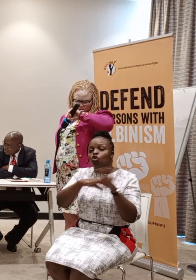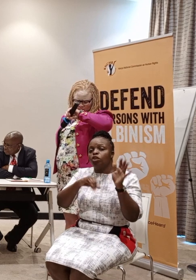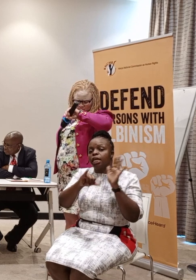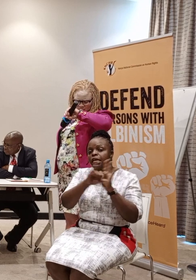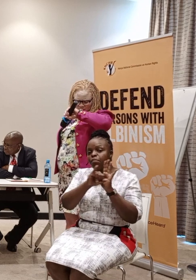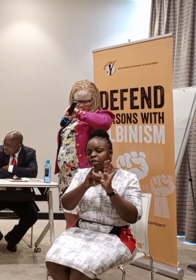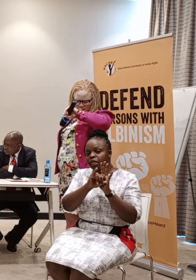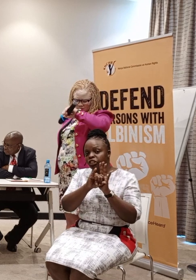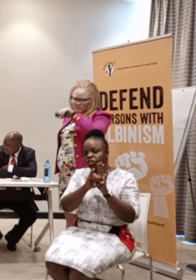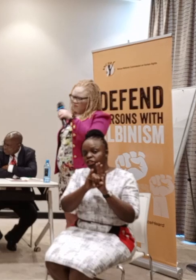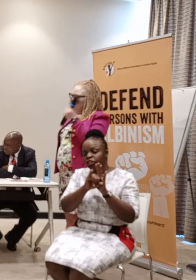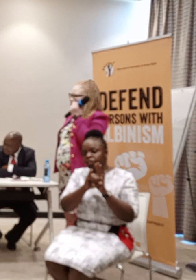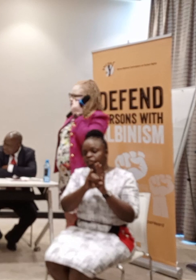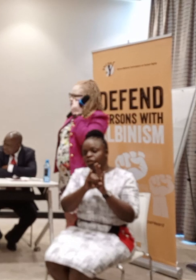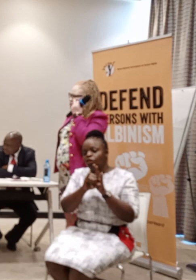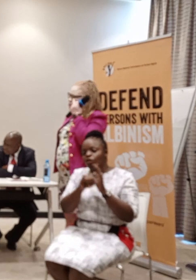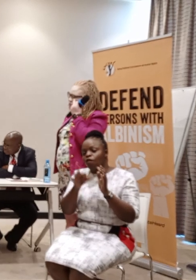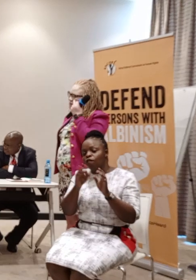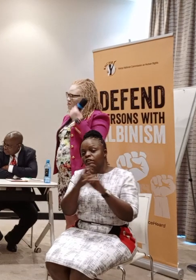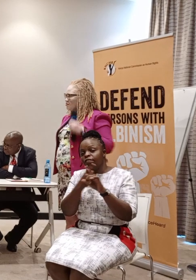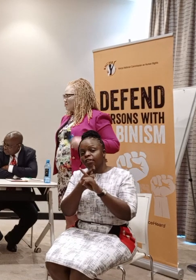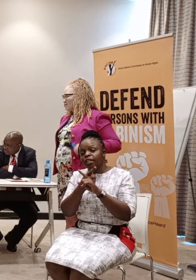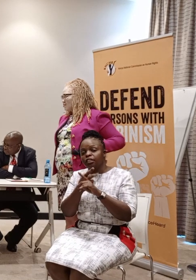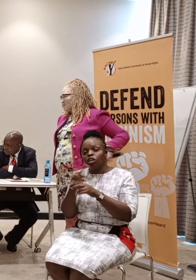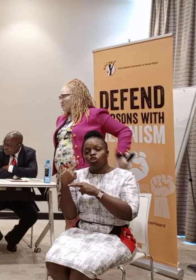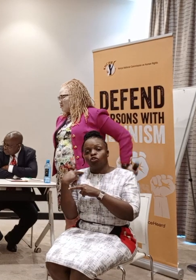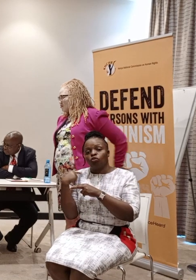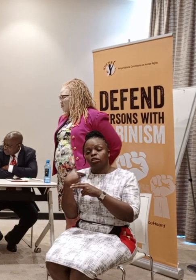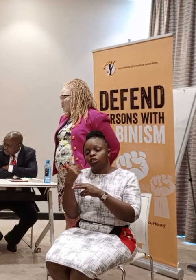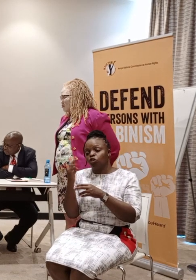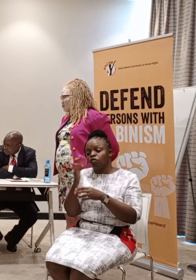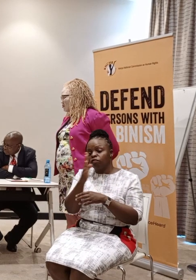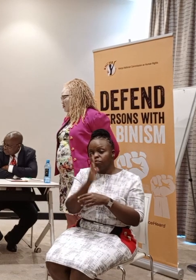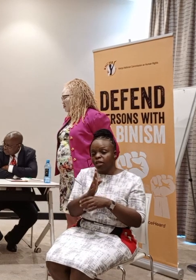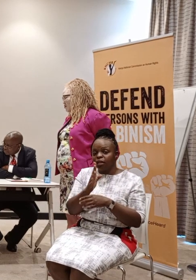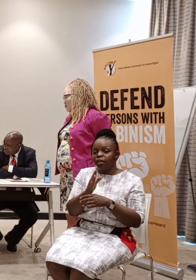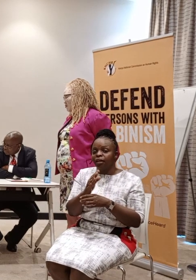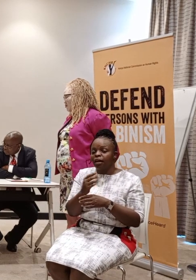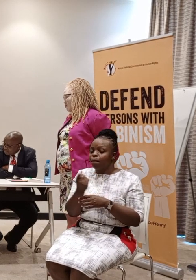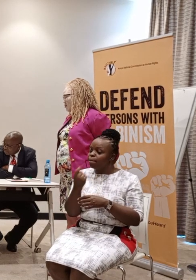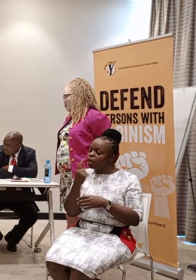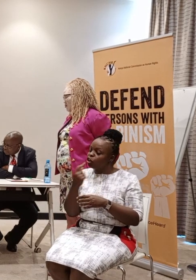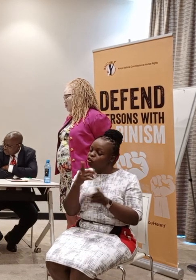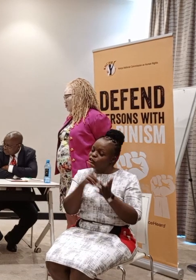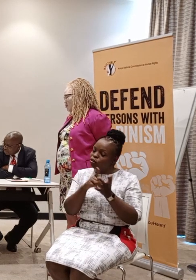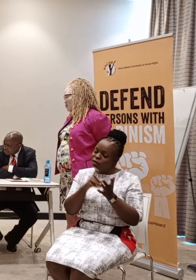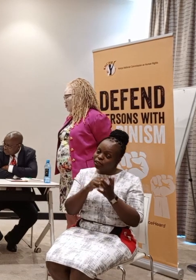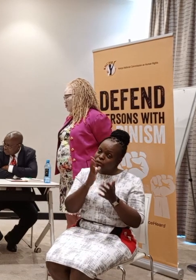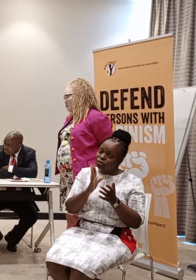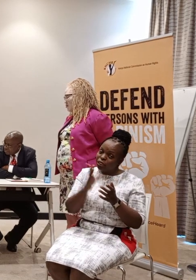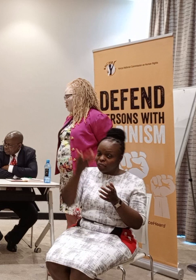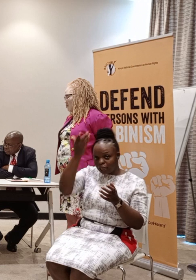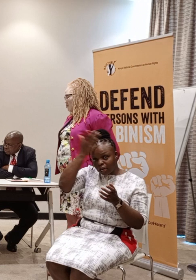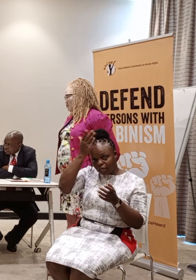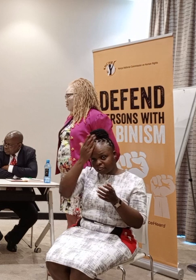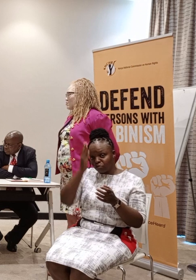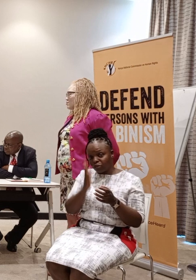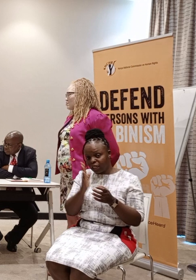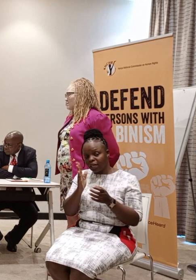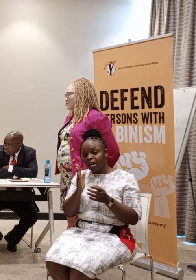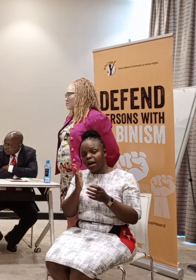okay, of playing roles, of being a medical doctor, of being a nurse, of being a